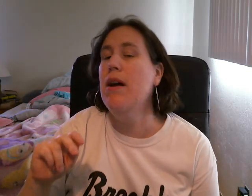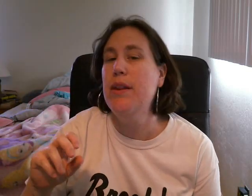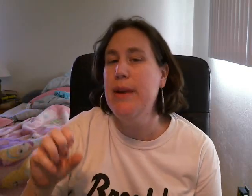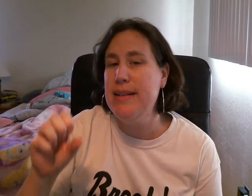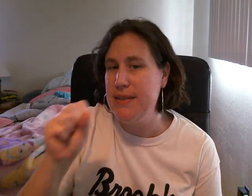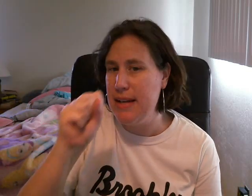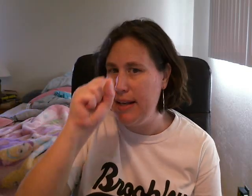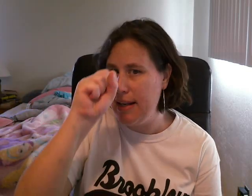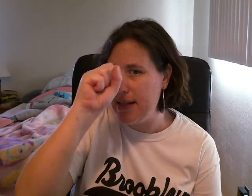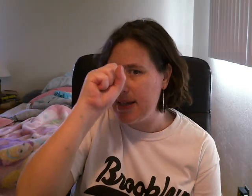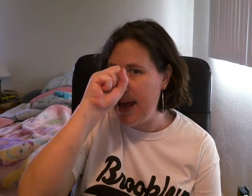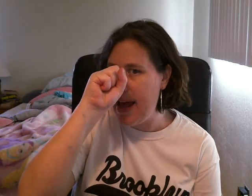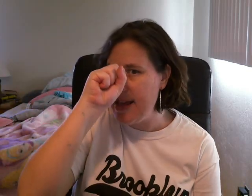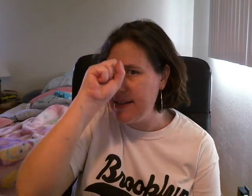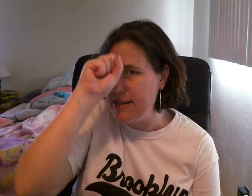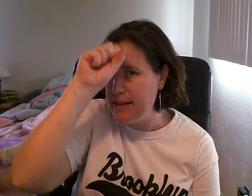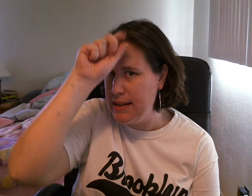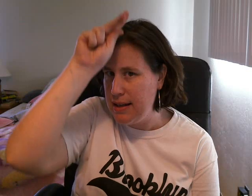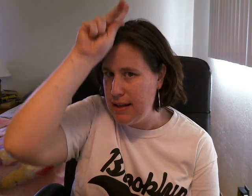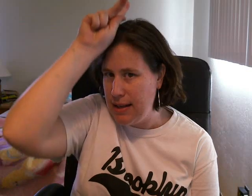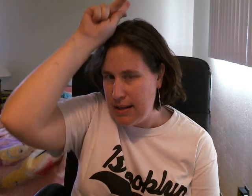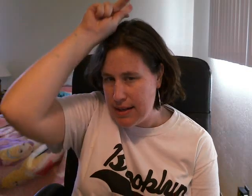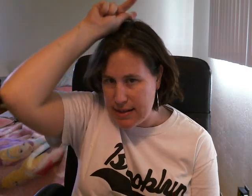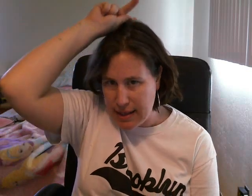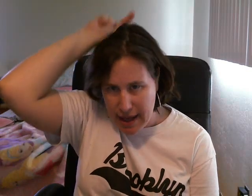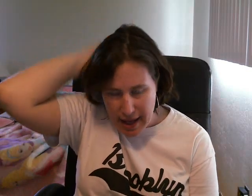Other ways I've seen it is S to K.